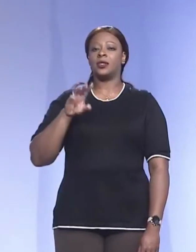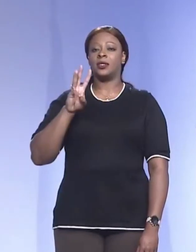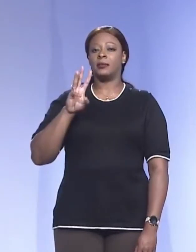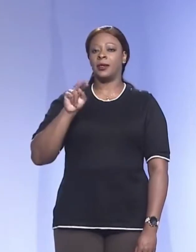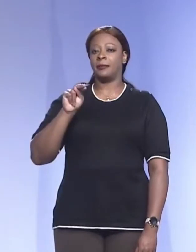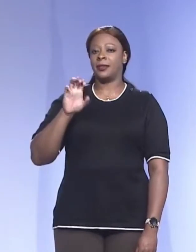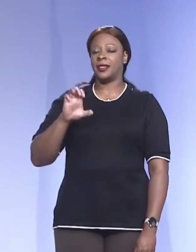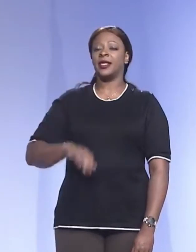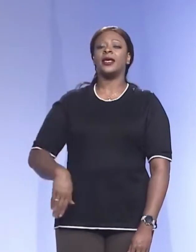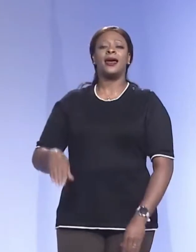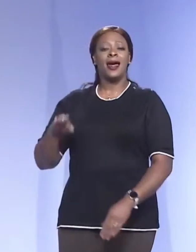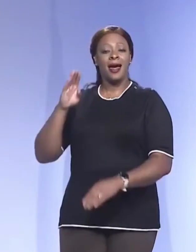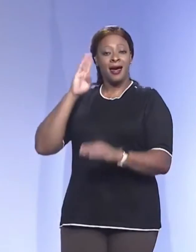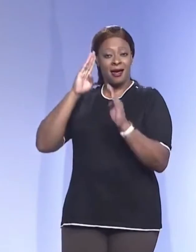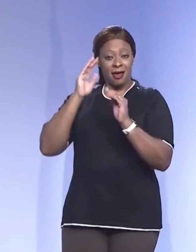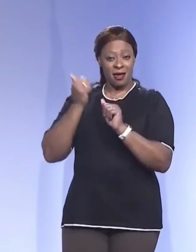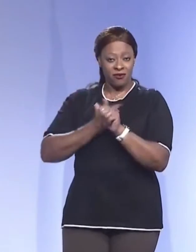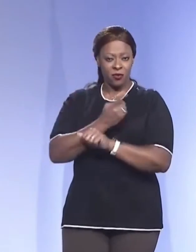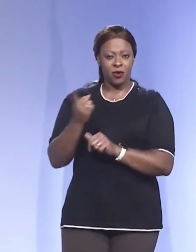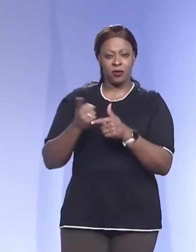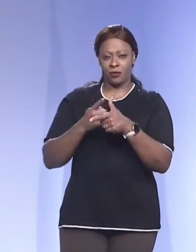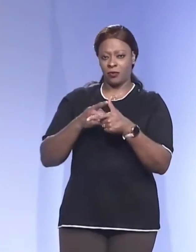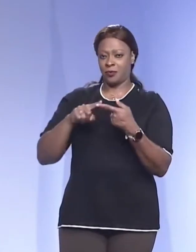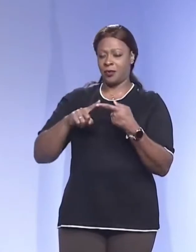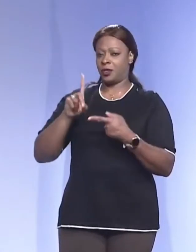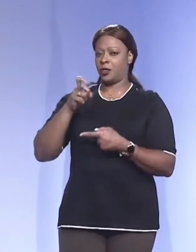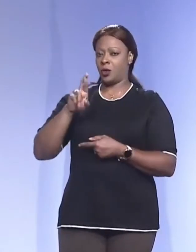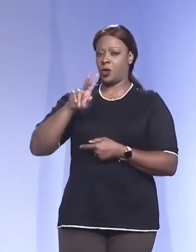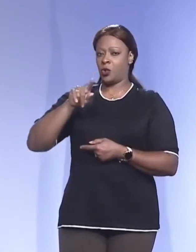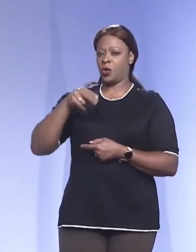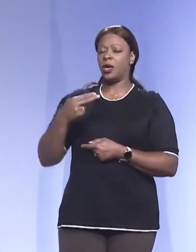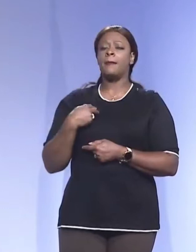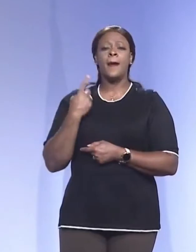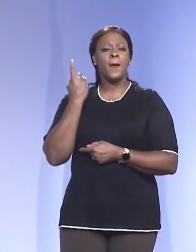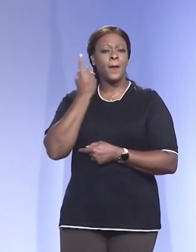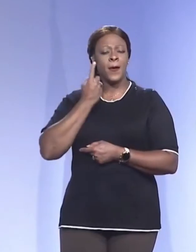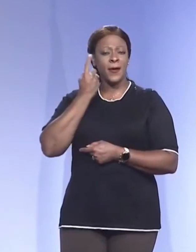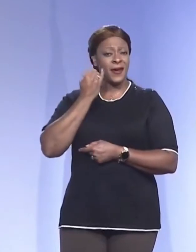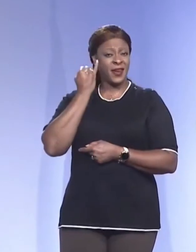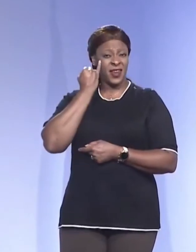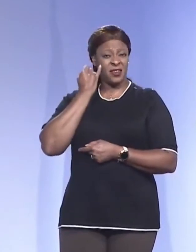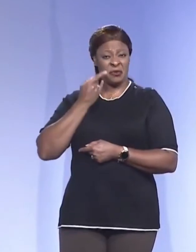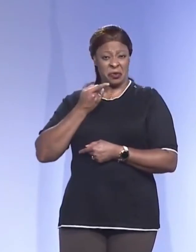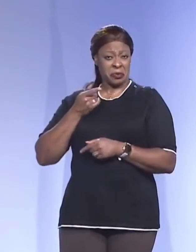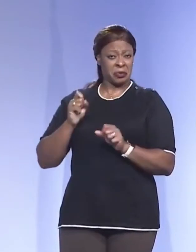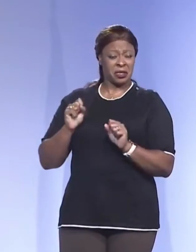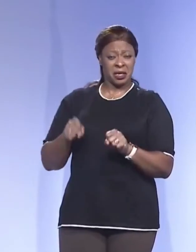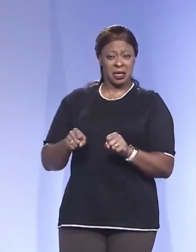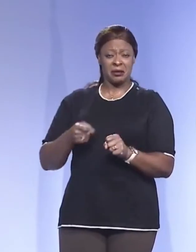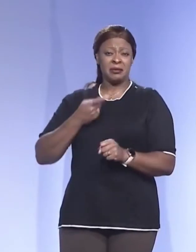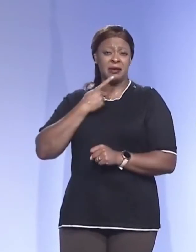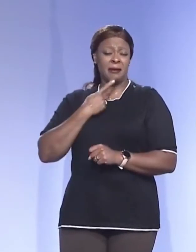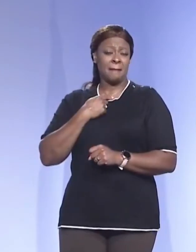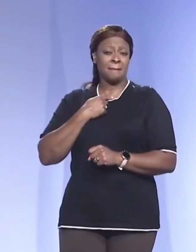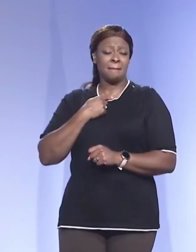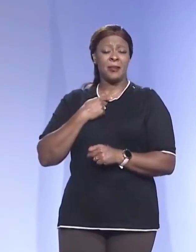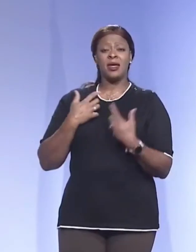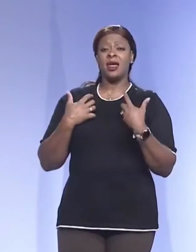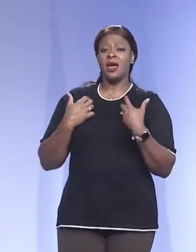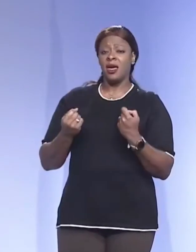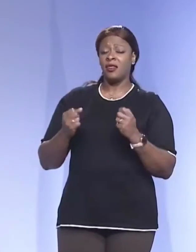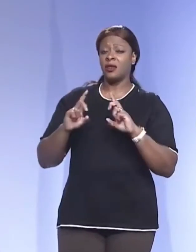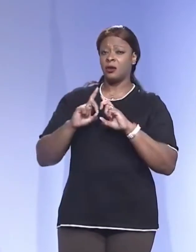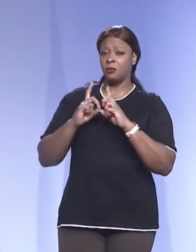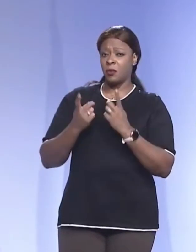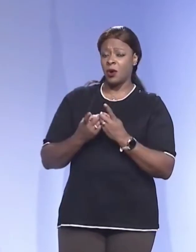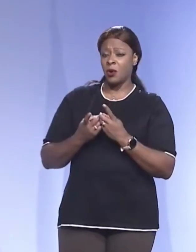Hey everyone. First question is for Dr. Randolph. I was wondering if you can tell me if the health department